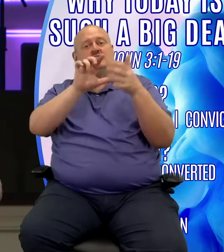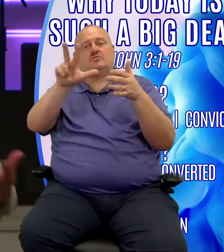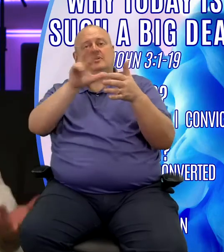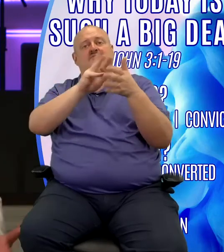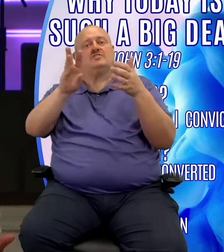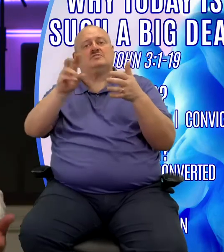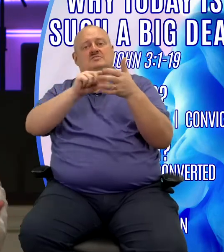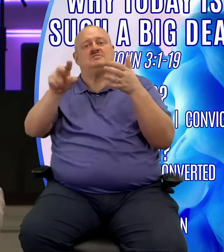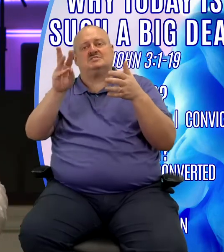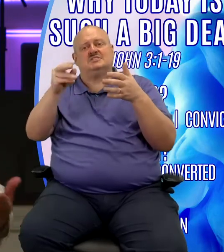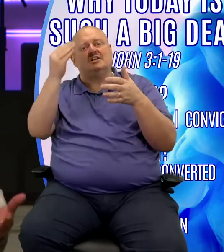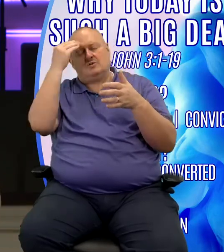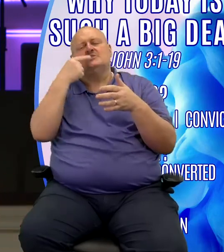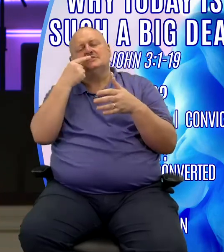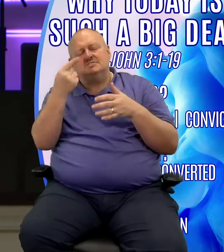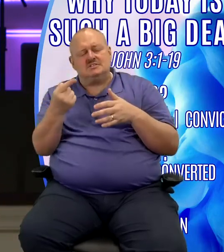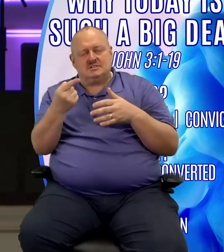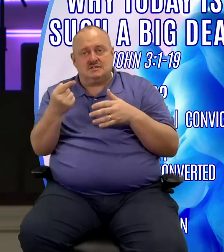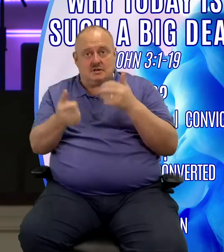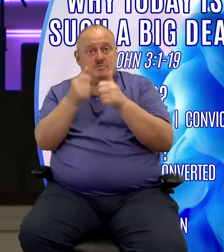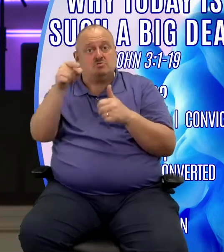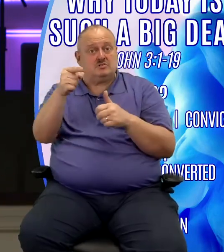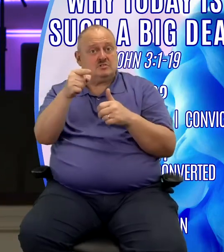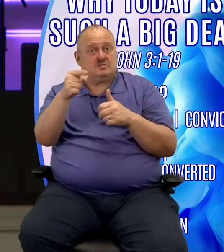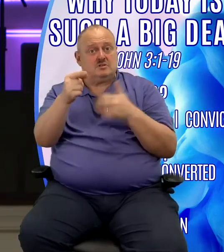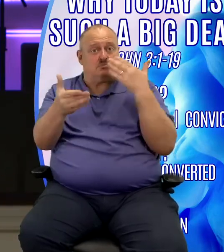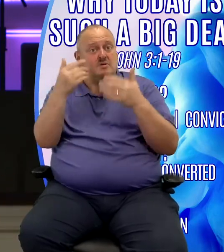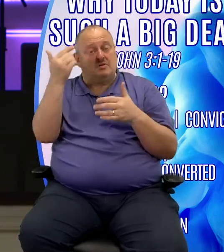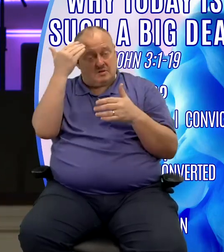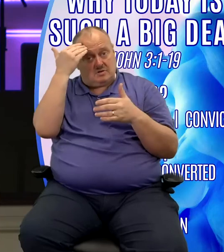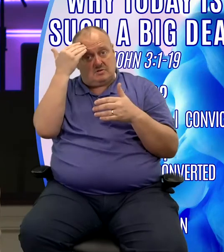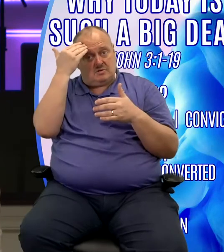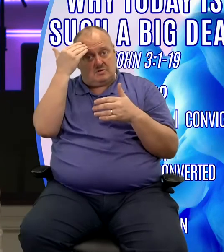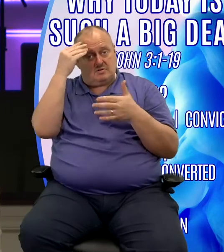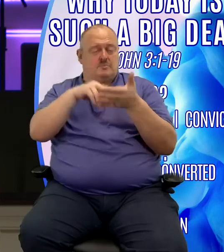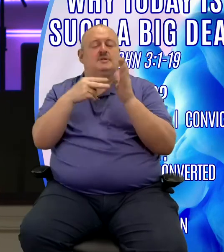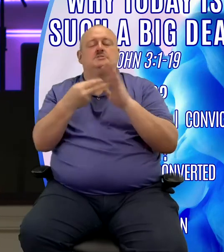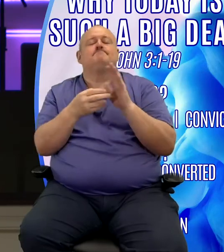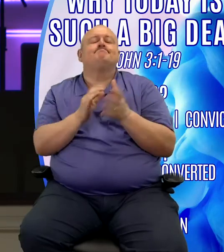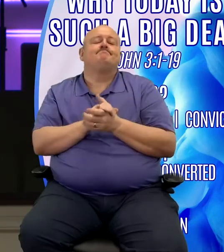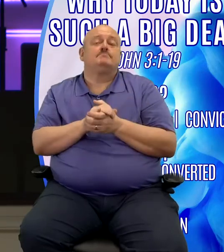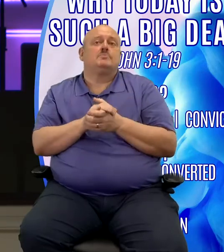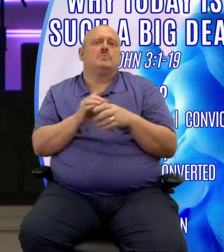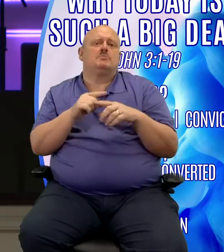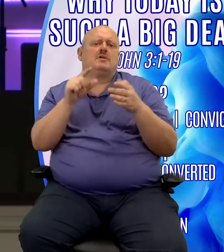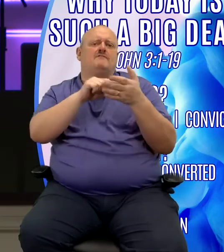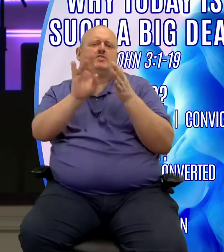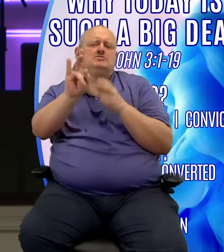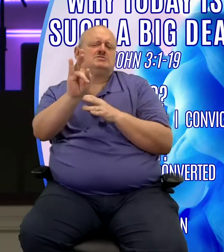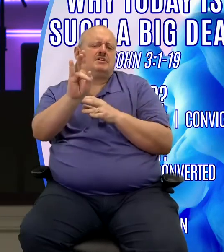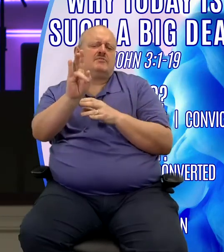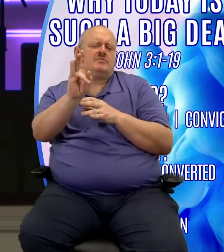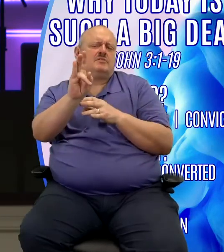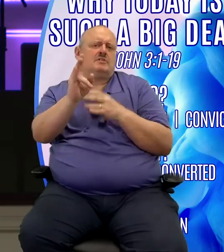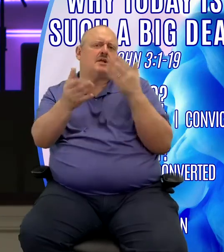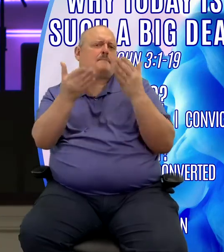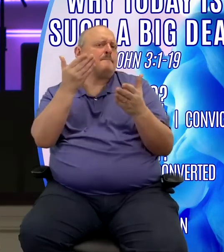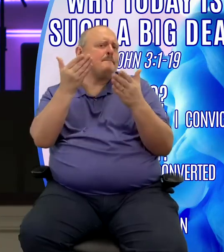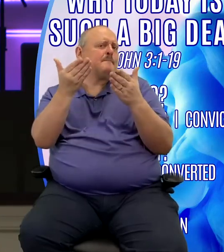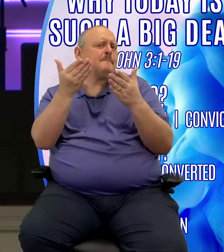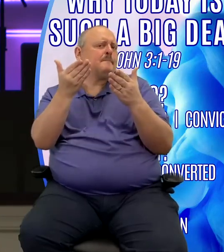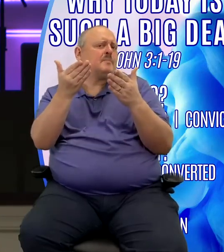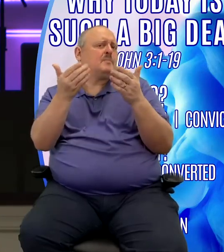it, we know what it says, and most of you actually probably know what it means. But verse 17 may be one